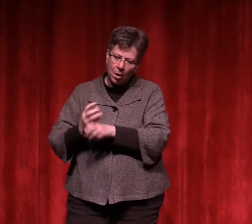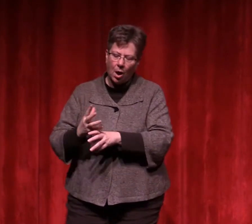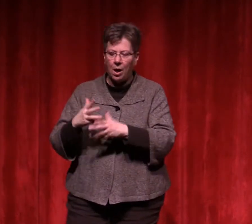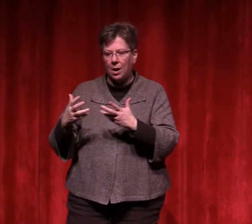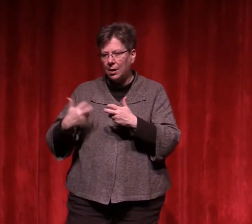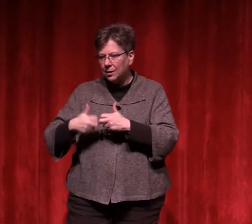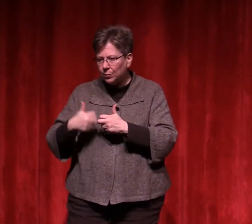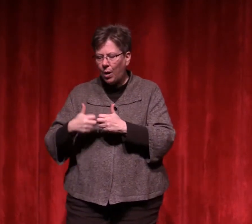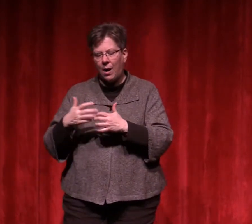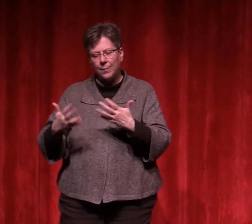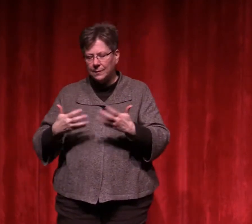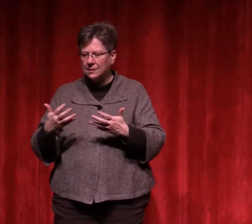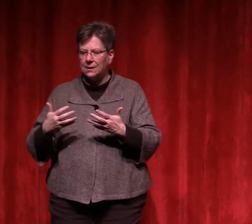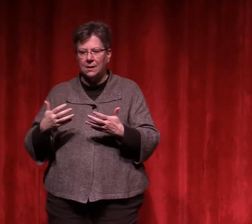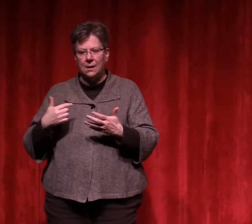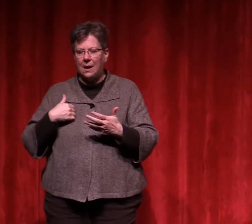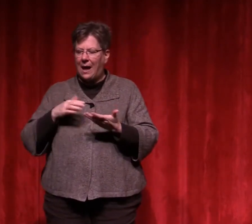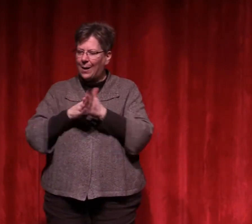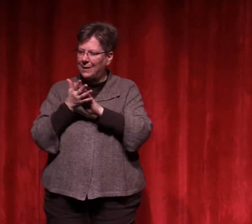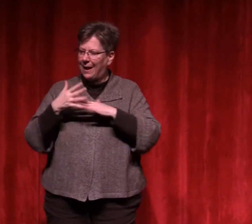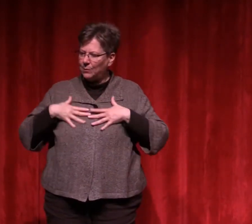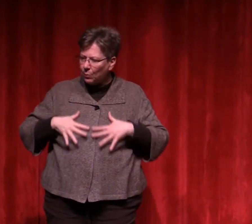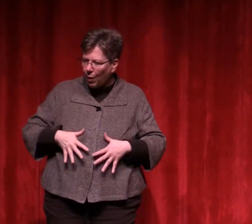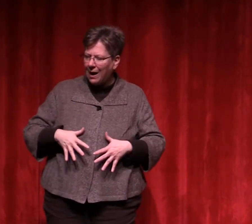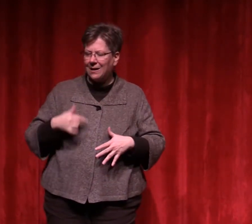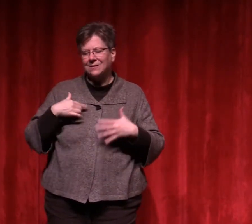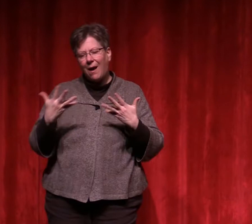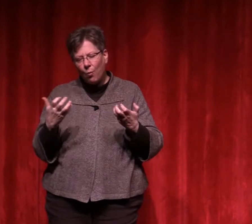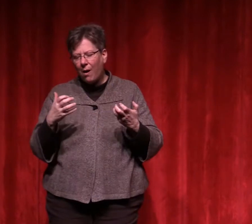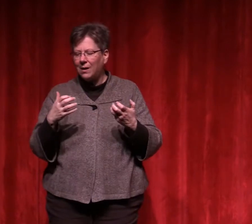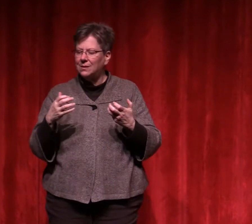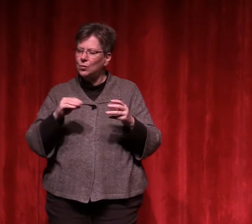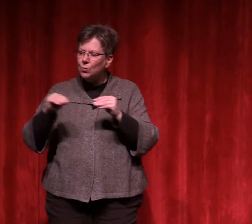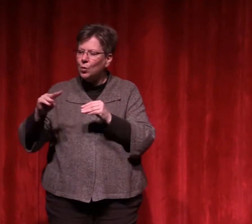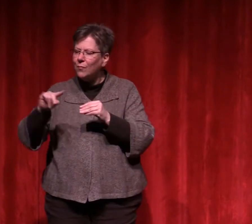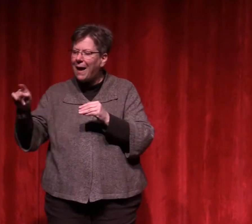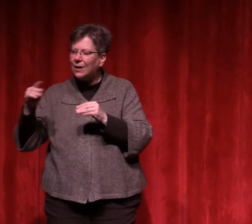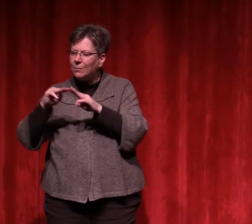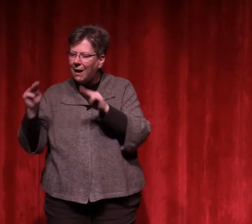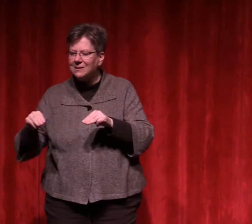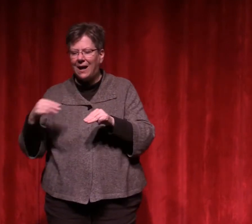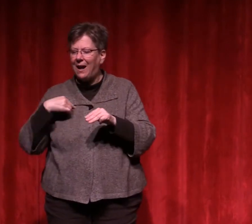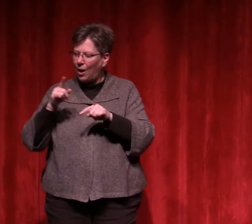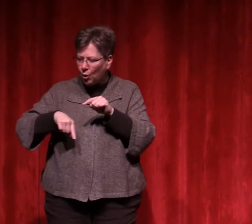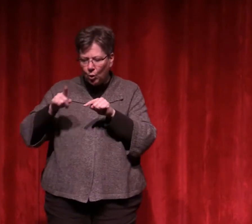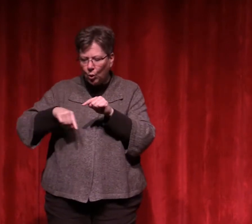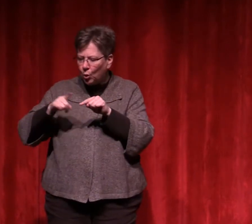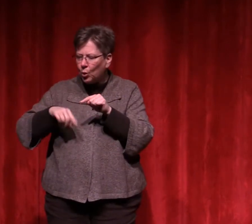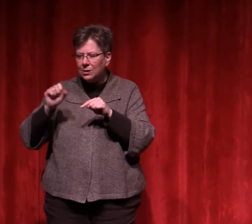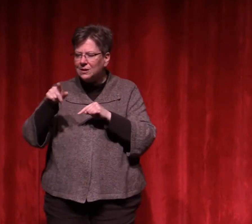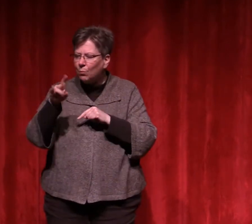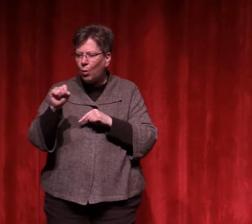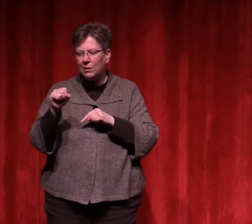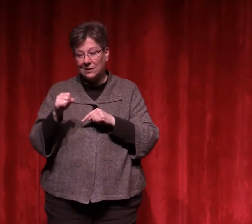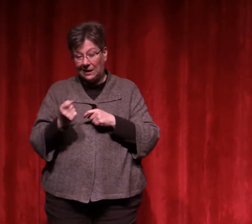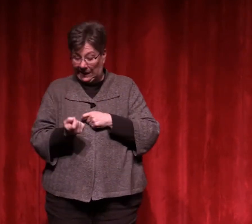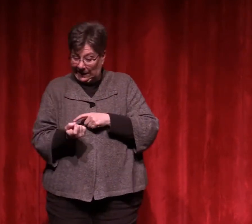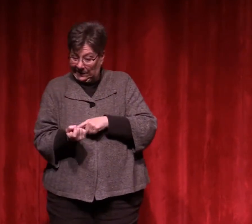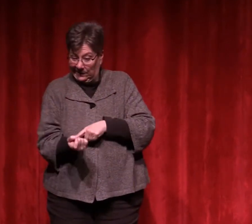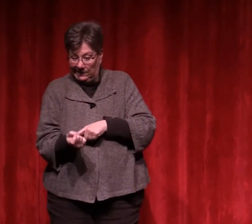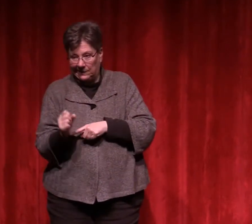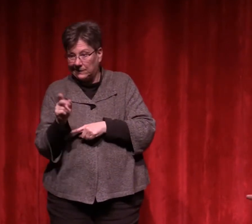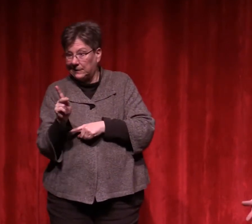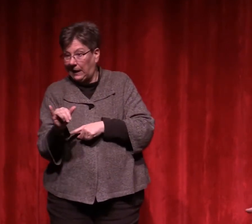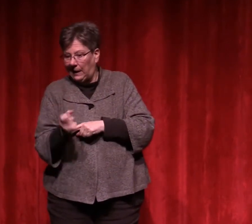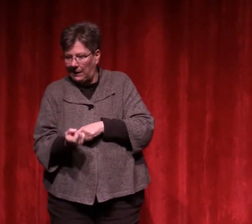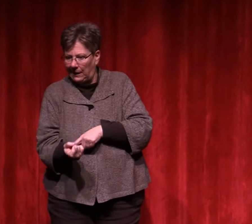me. I started getting depressed. I wanted to move back to Montana. I couldn't play sports. You know, skiing I could sort of do, but I was very limited.